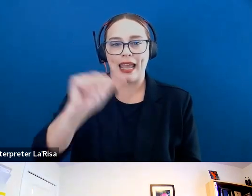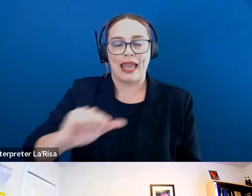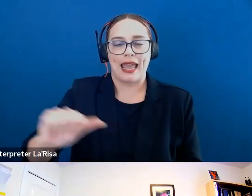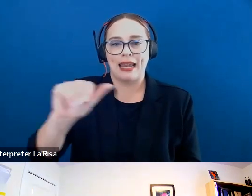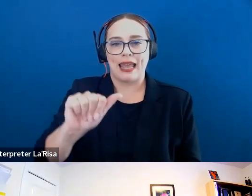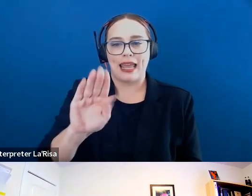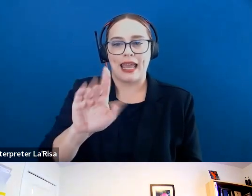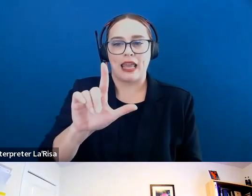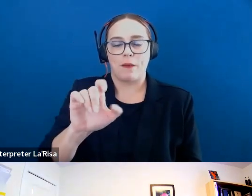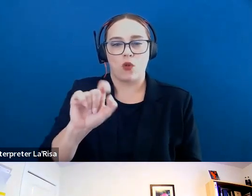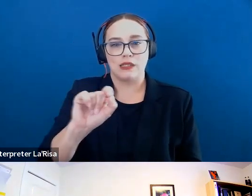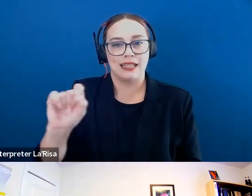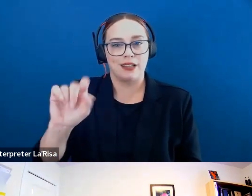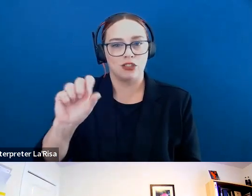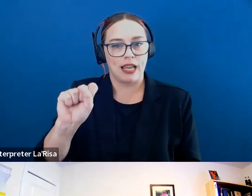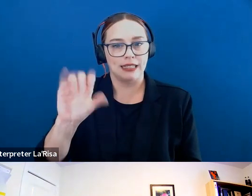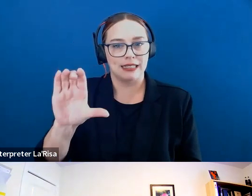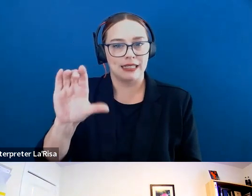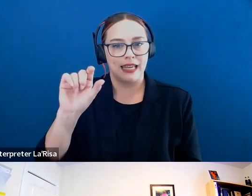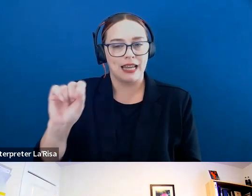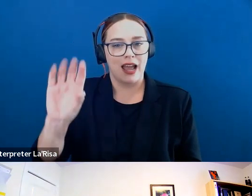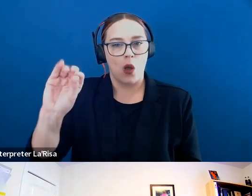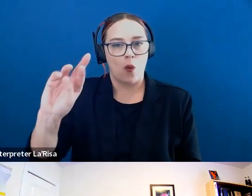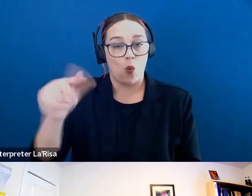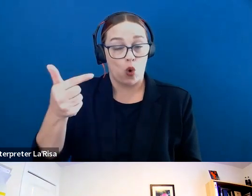sjordan@able-sc.org. And I'll let Melanie